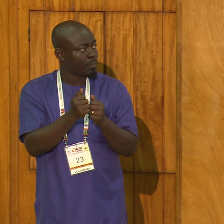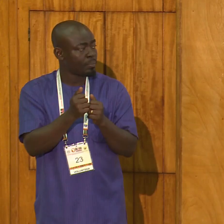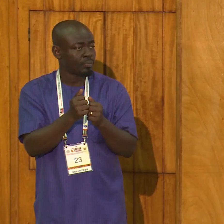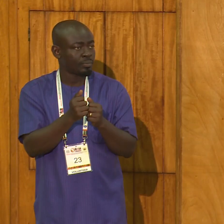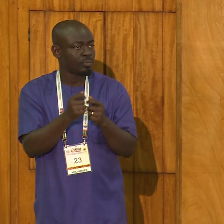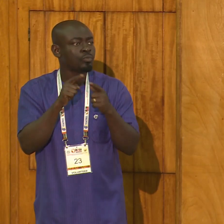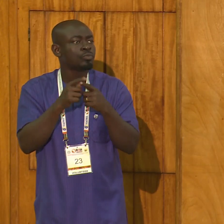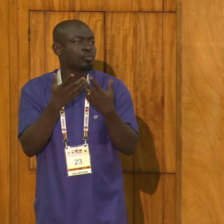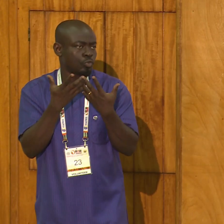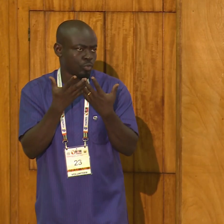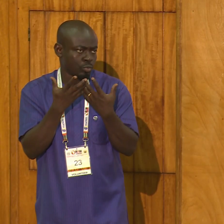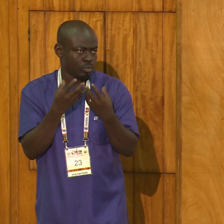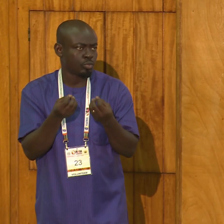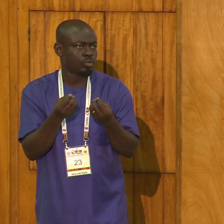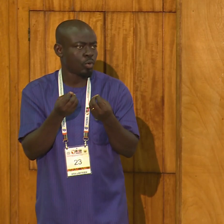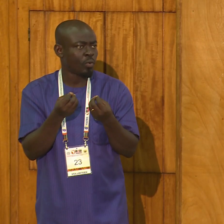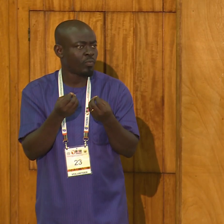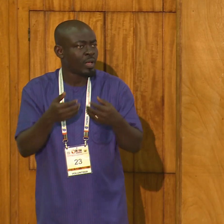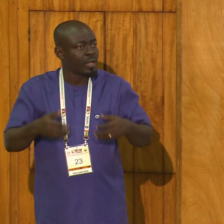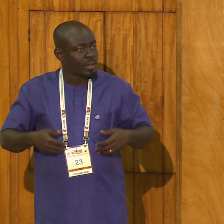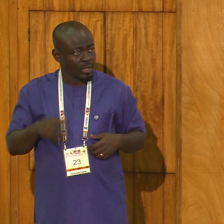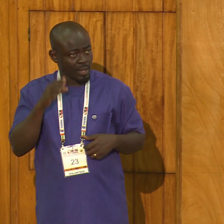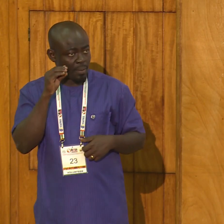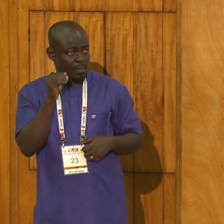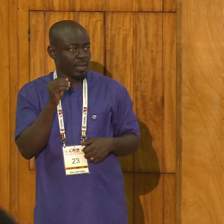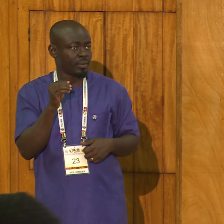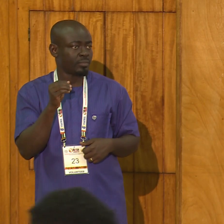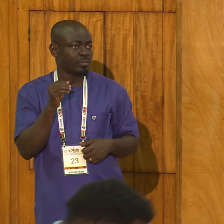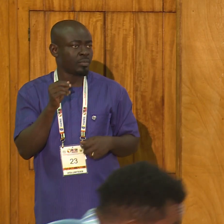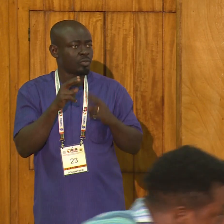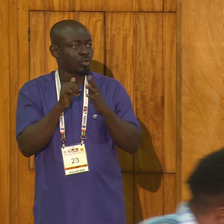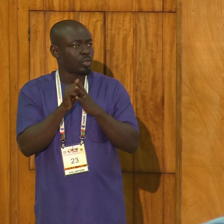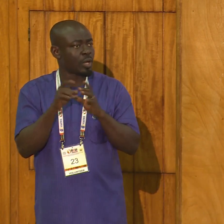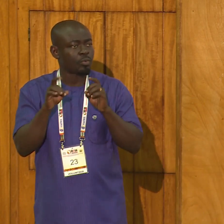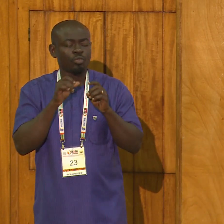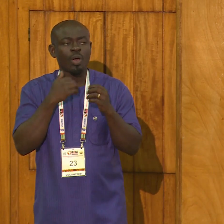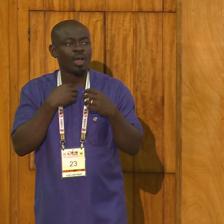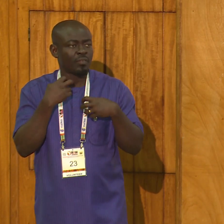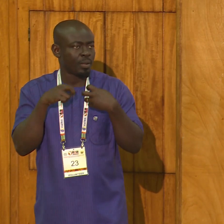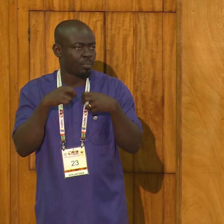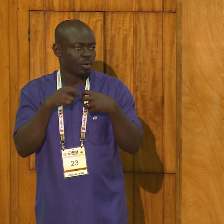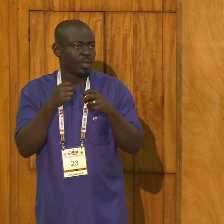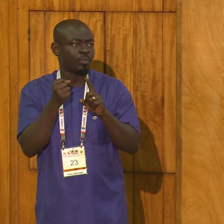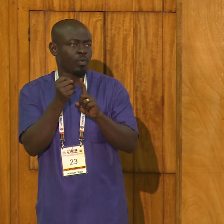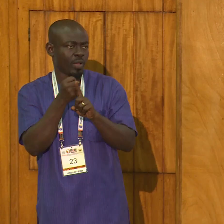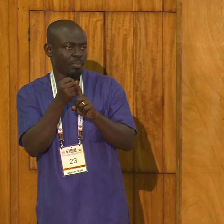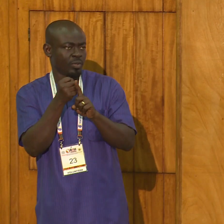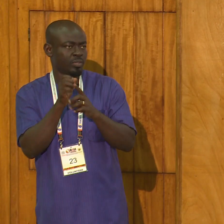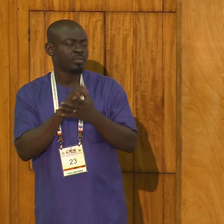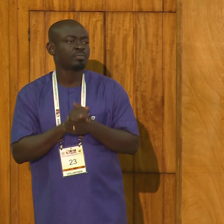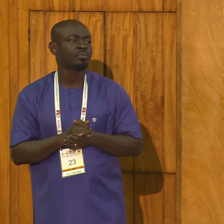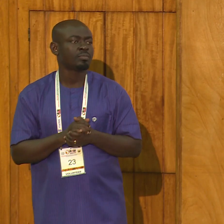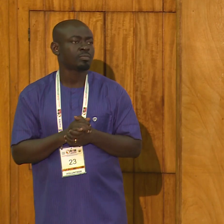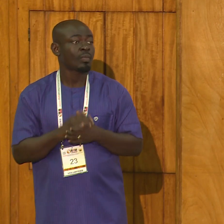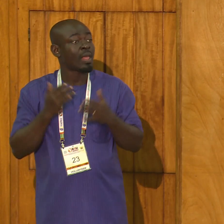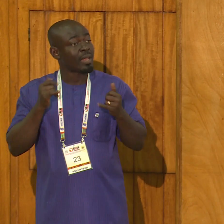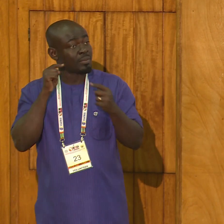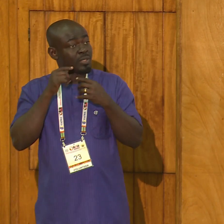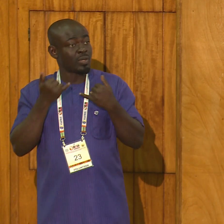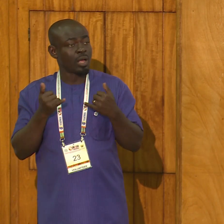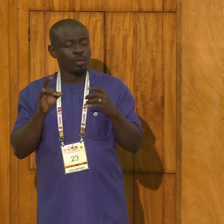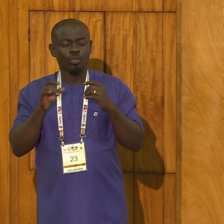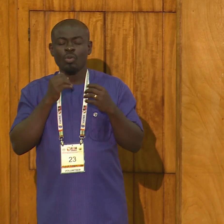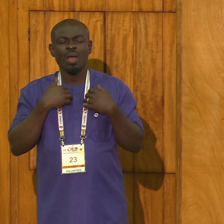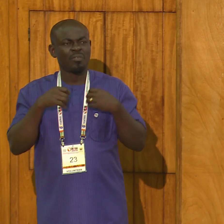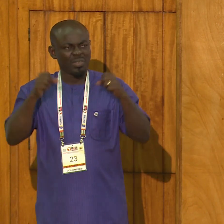to even address the young men, and so that we don't have those cases of abuse. So far we have not faced any